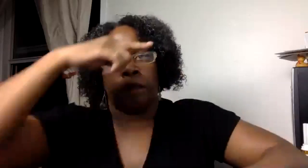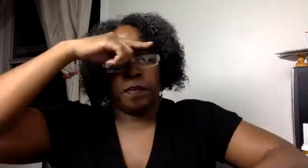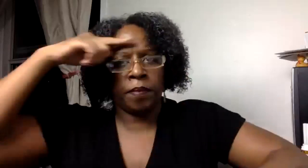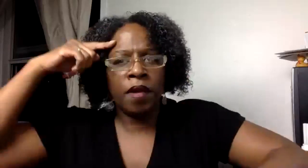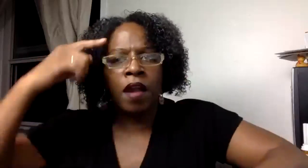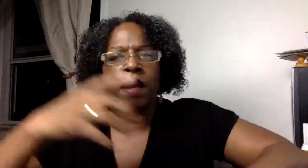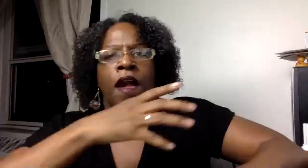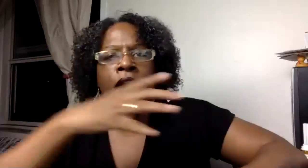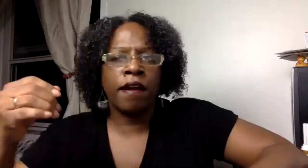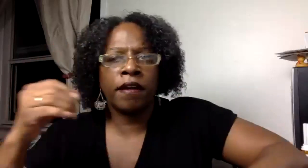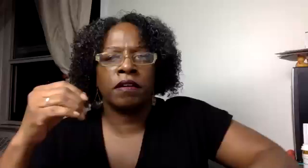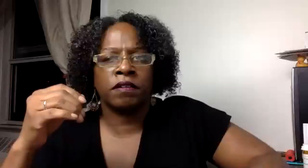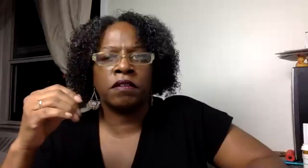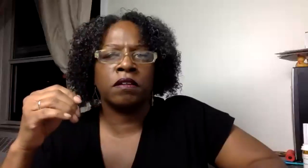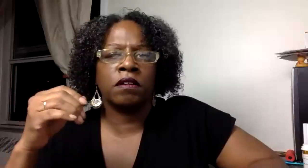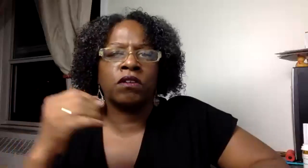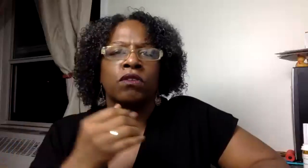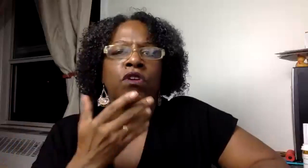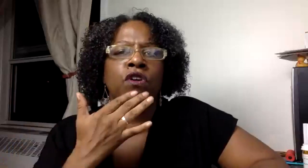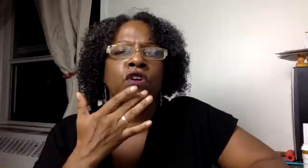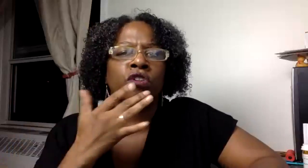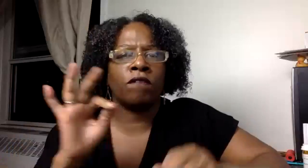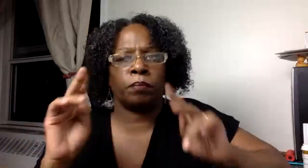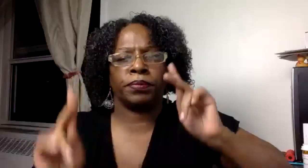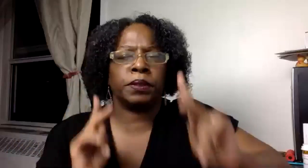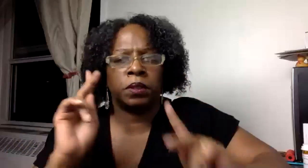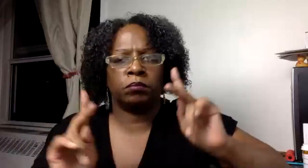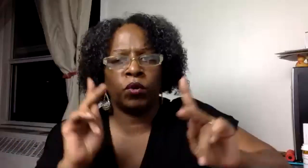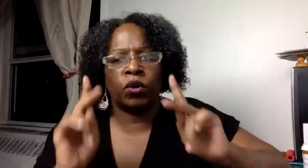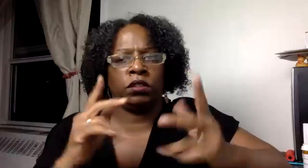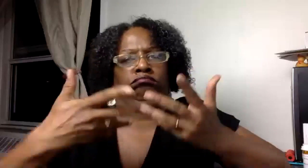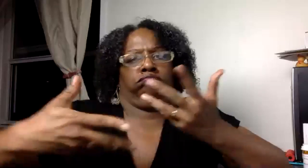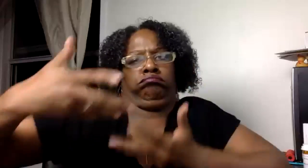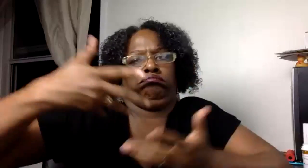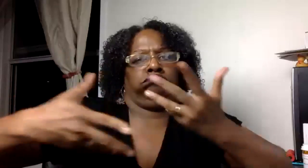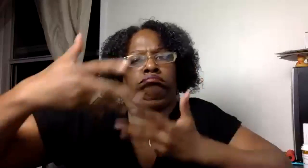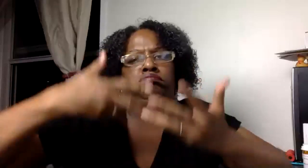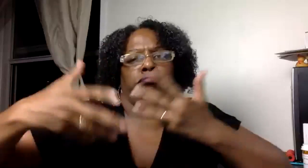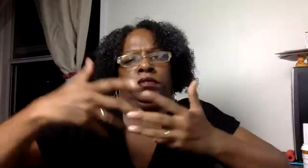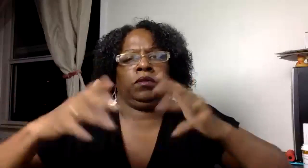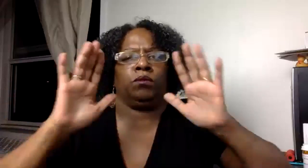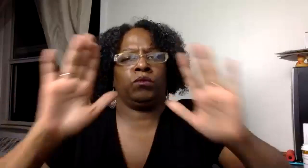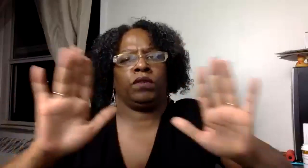it was like linking items together. But I mean, there was black and there was colored people, and everyone